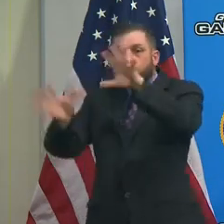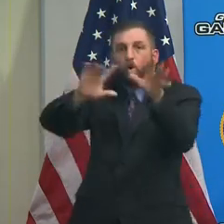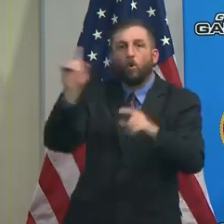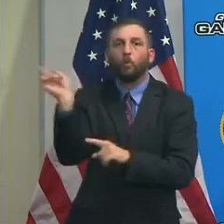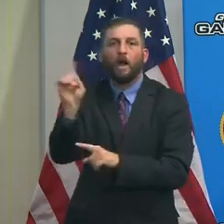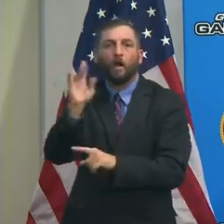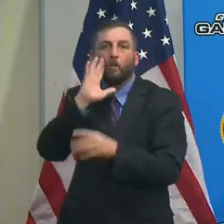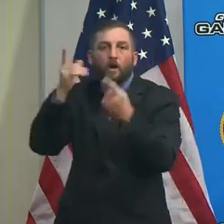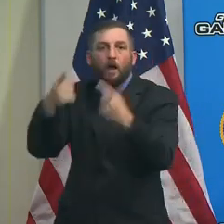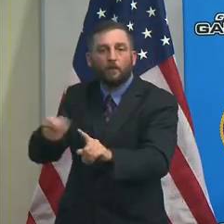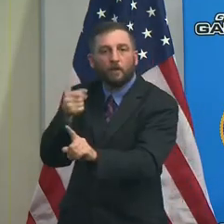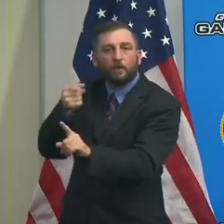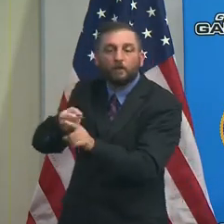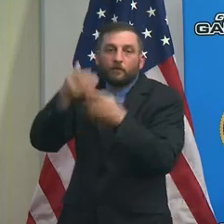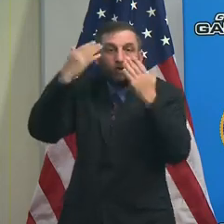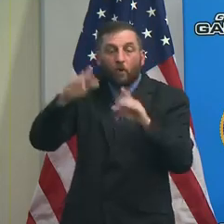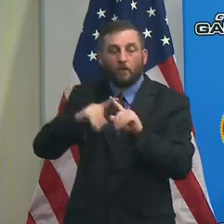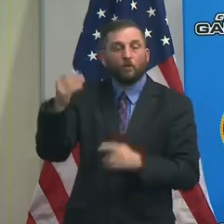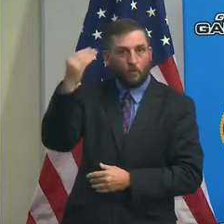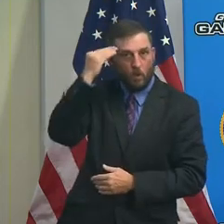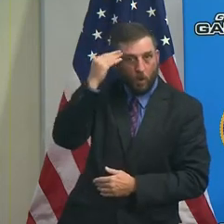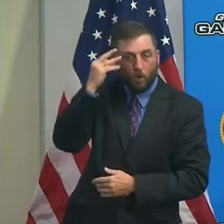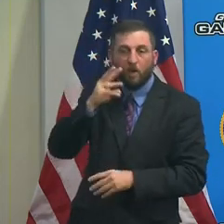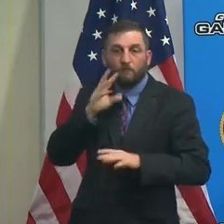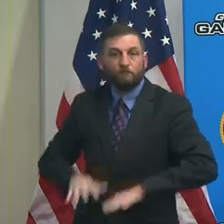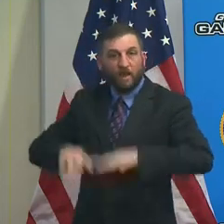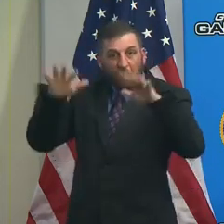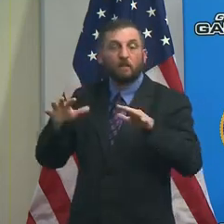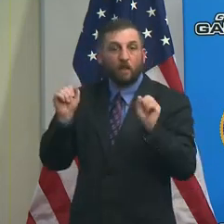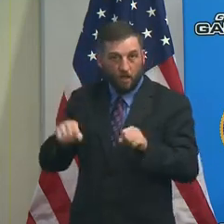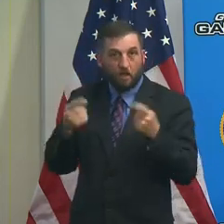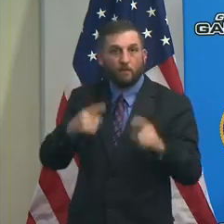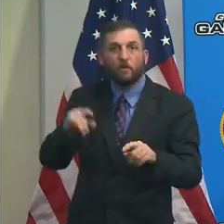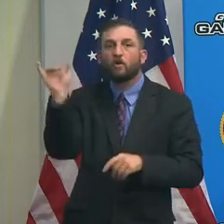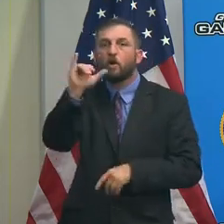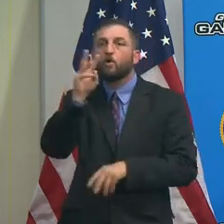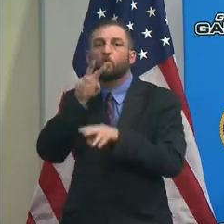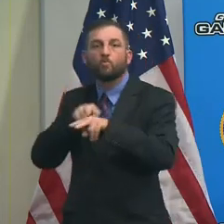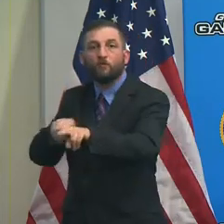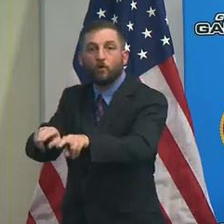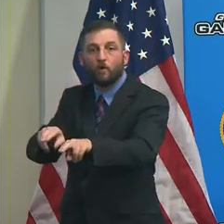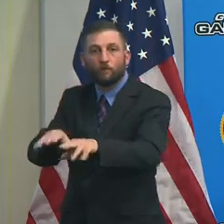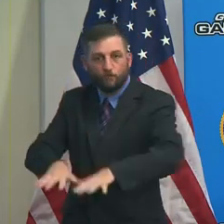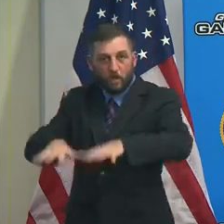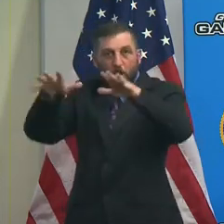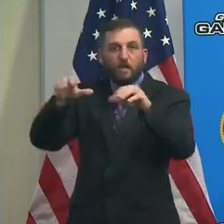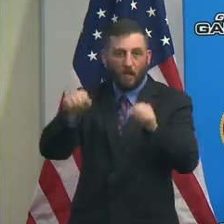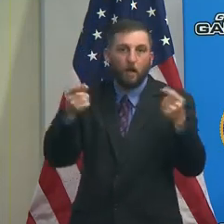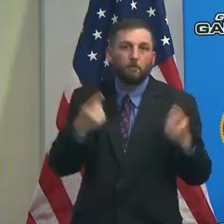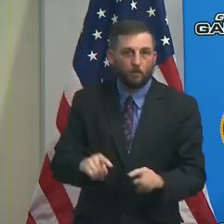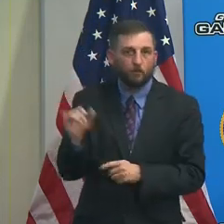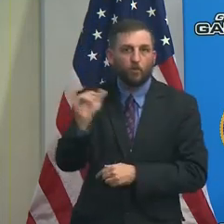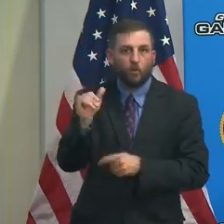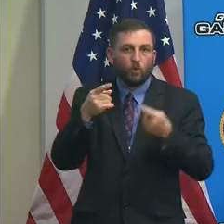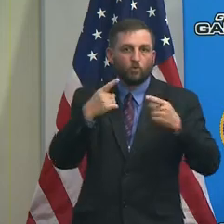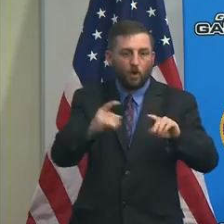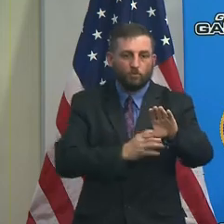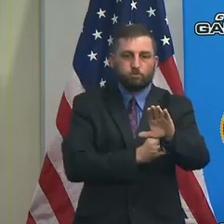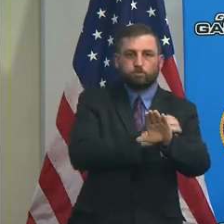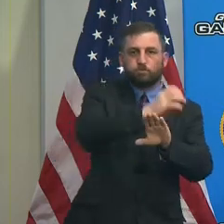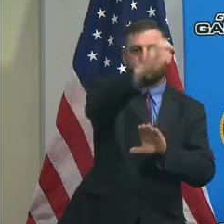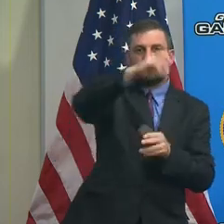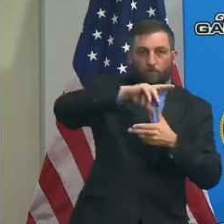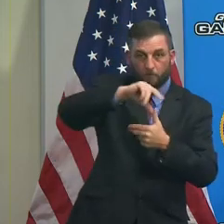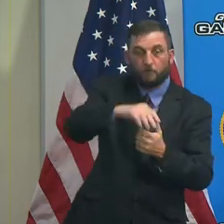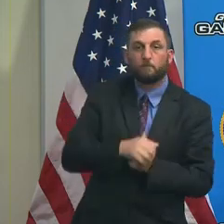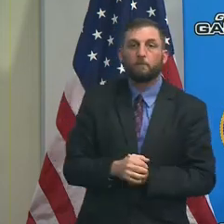flash flooding and potentially some river flooding is possible as this storm moves through the state. It is important